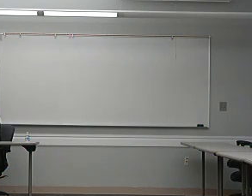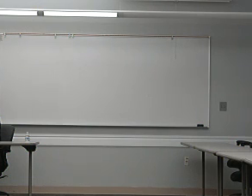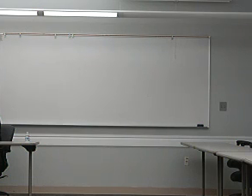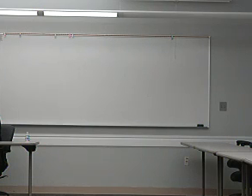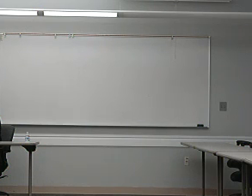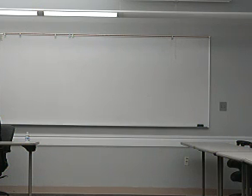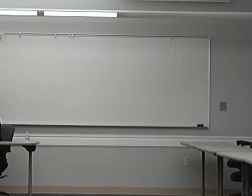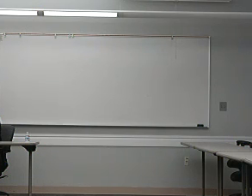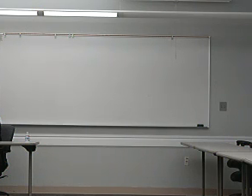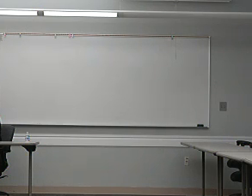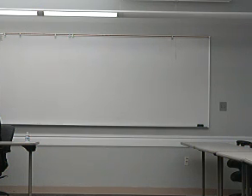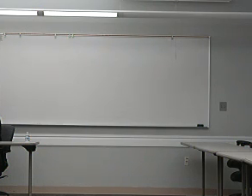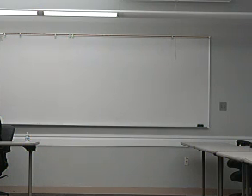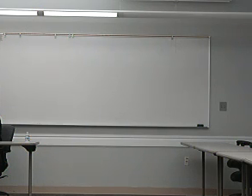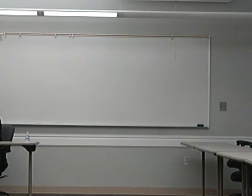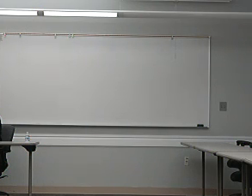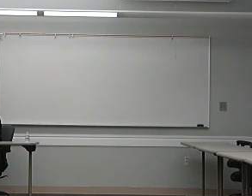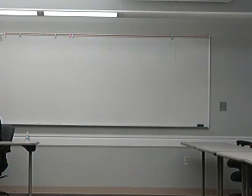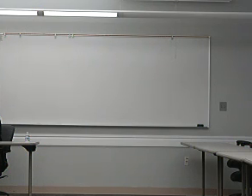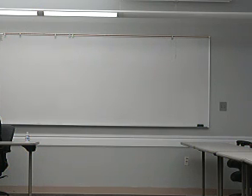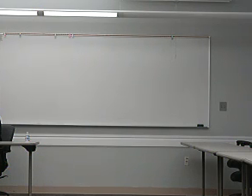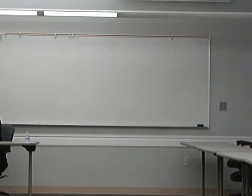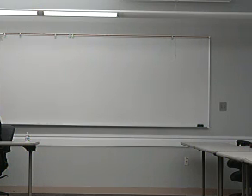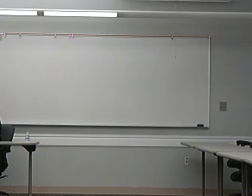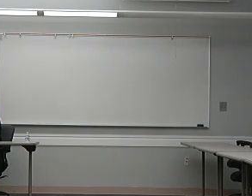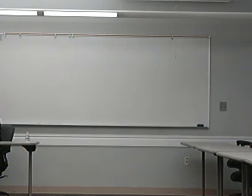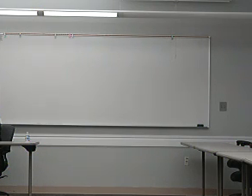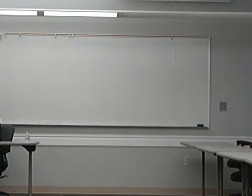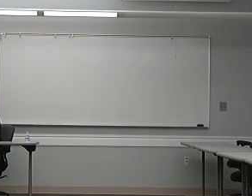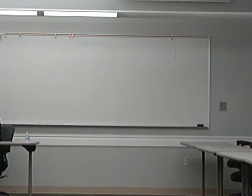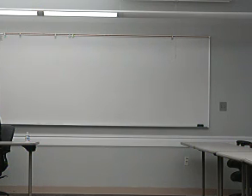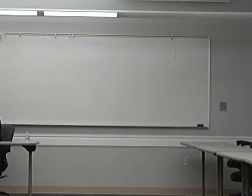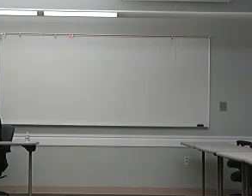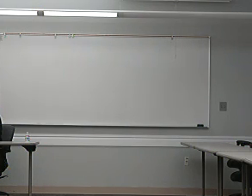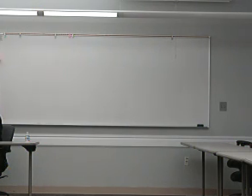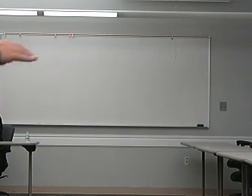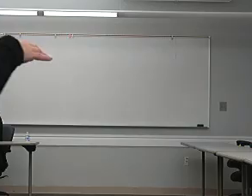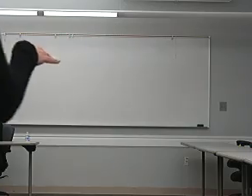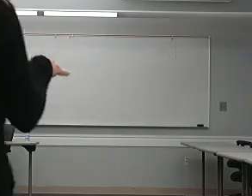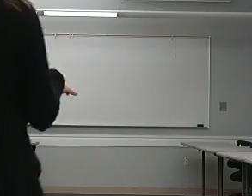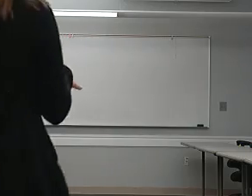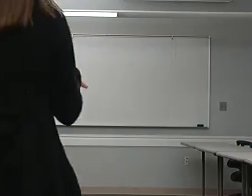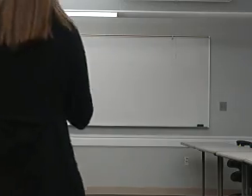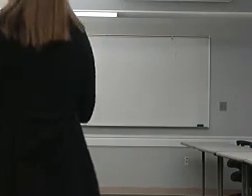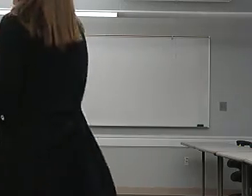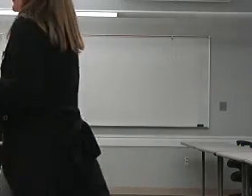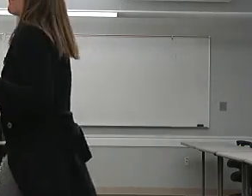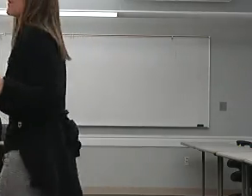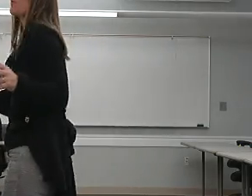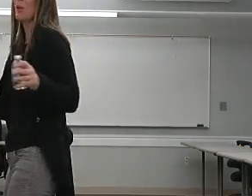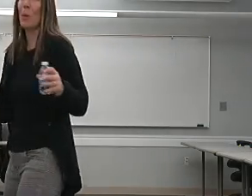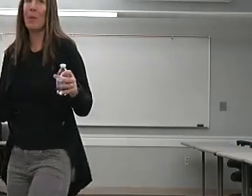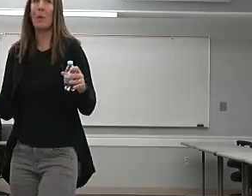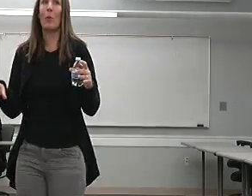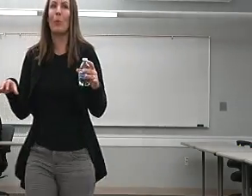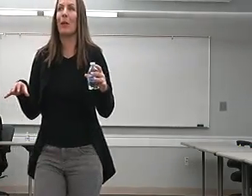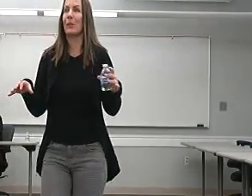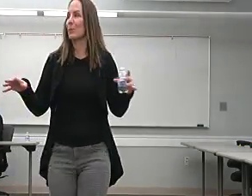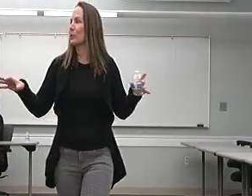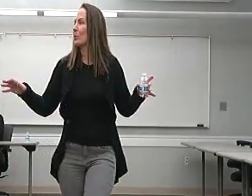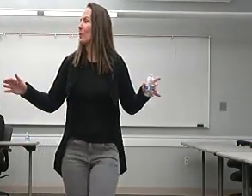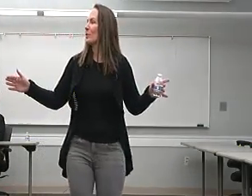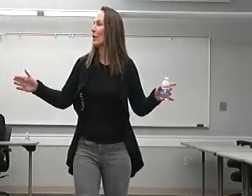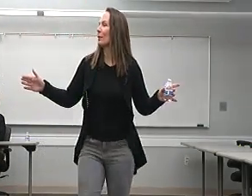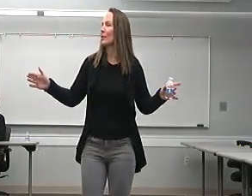the areas where there's more light. Or bring everybody here, and then if people show up, then I'll just move this way. But